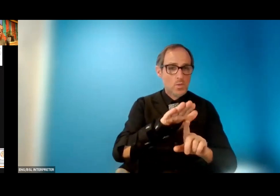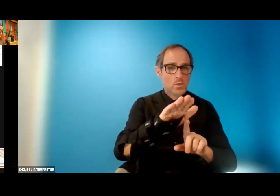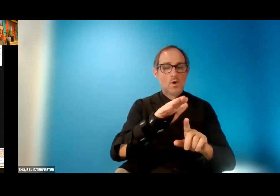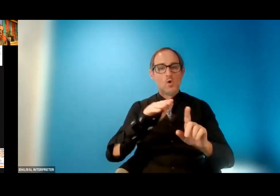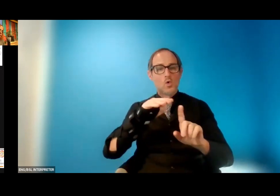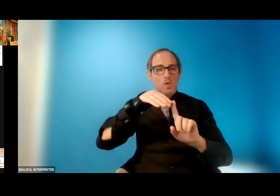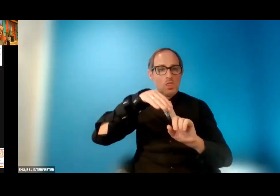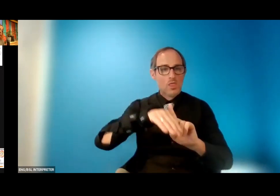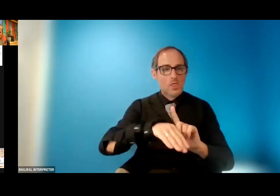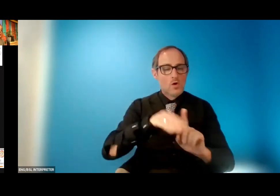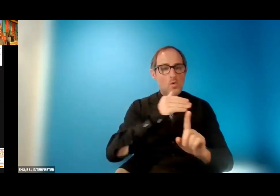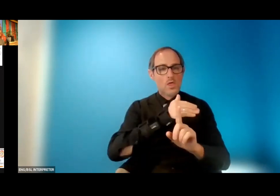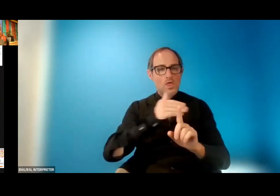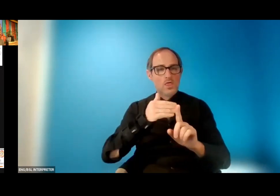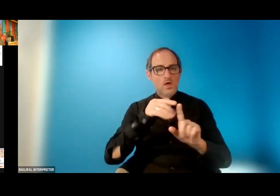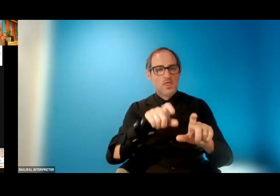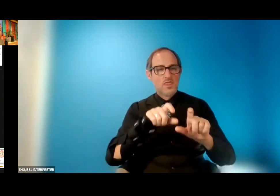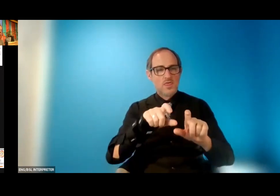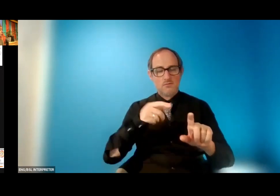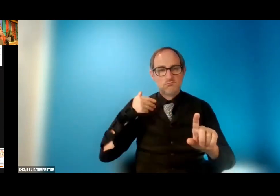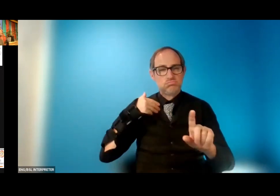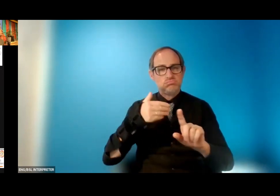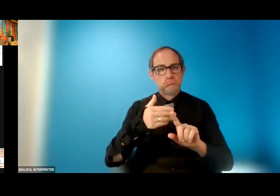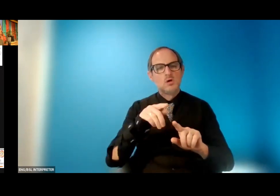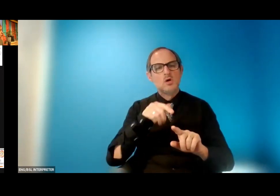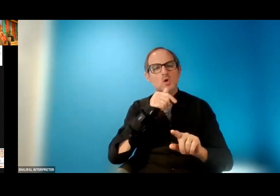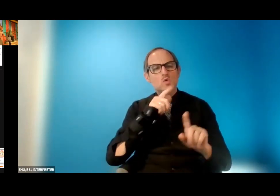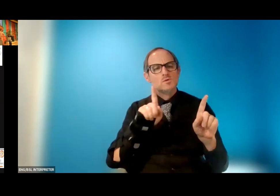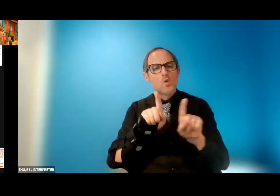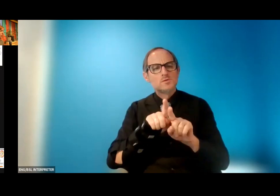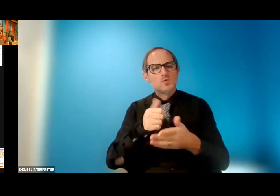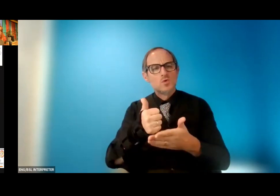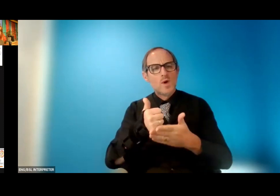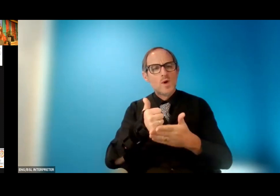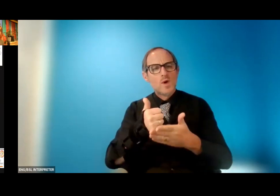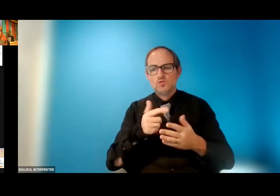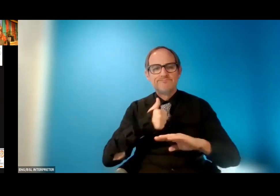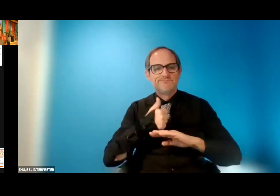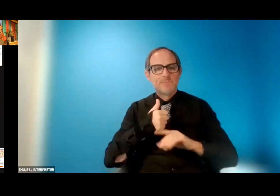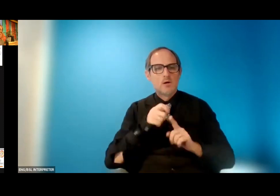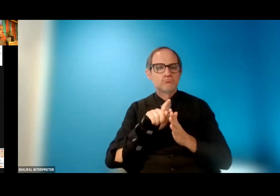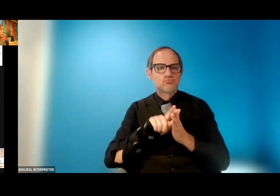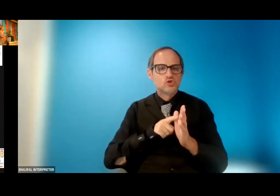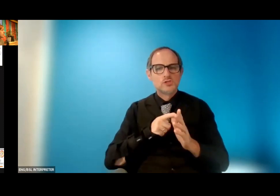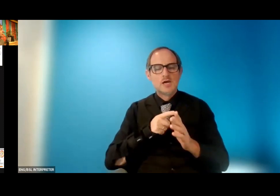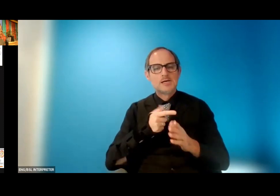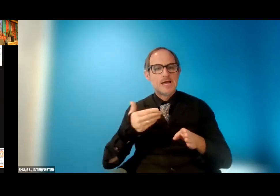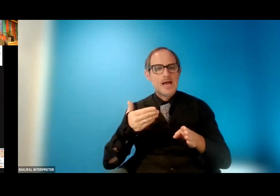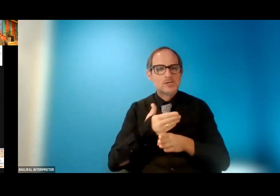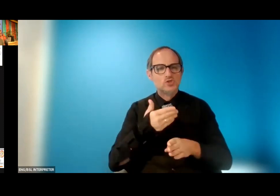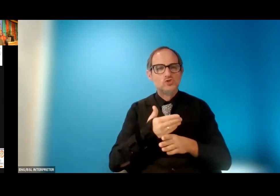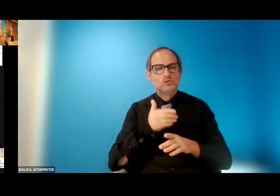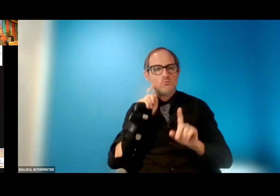as a compass to prioritize projects, budgets, actions within local and regional government. So basing